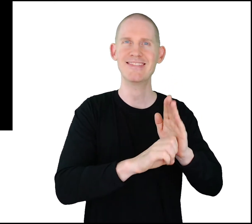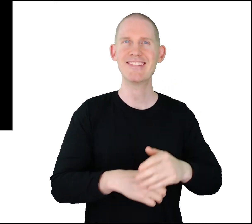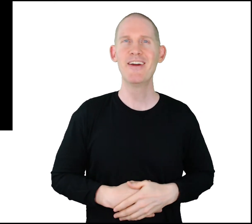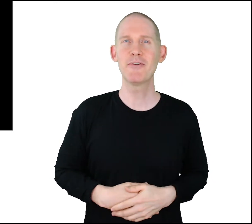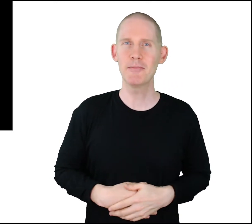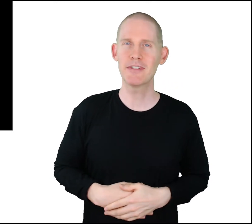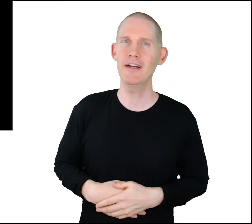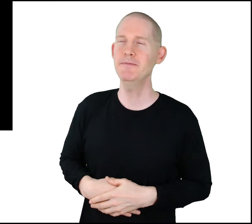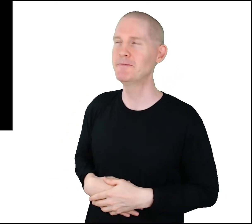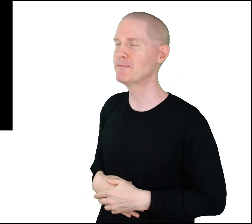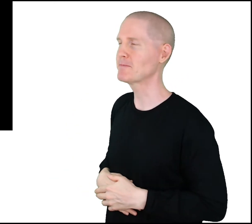From the side.